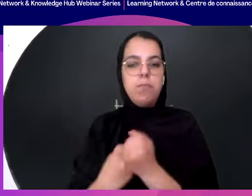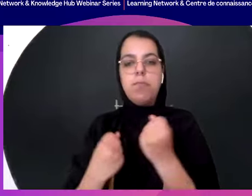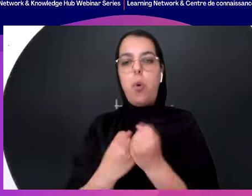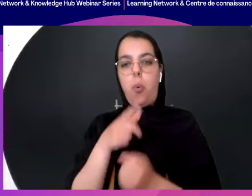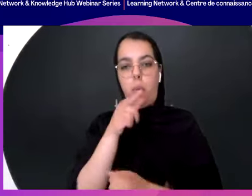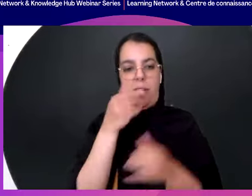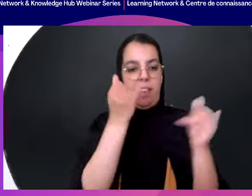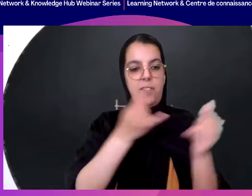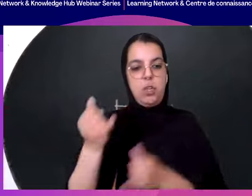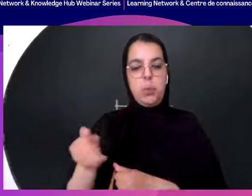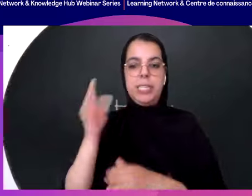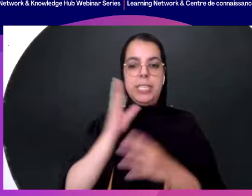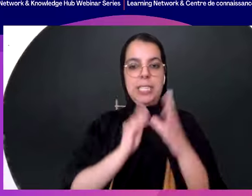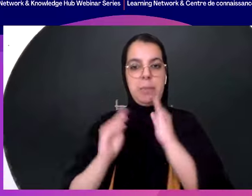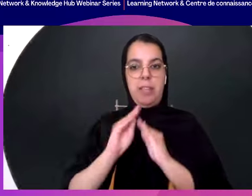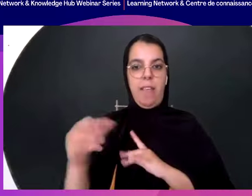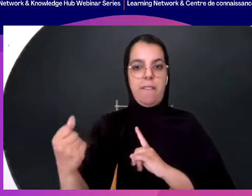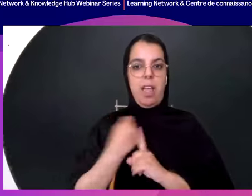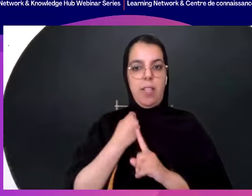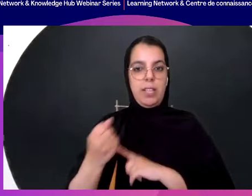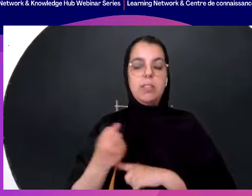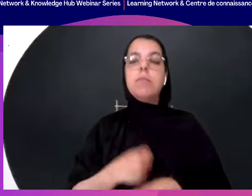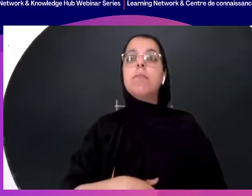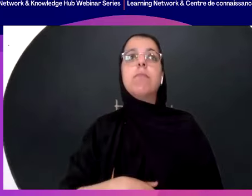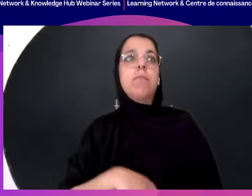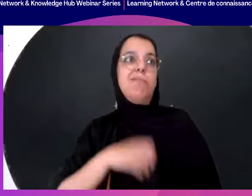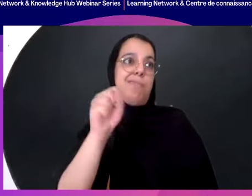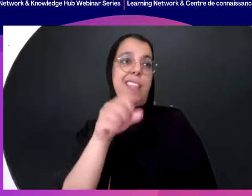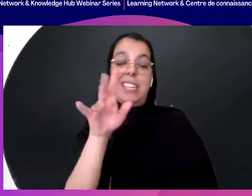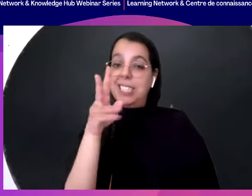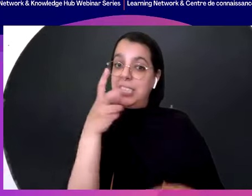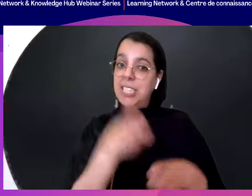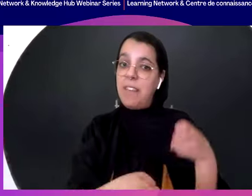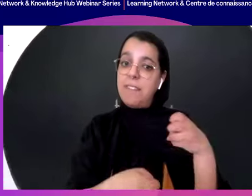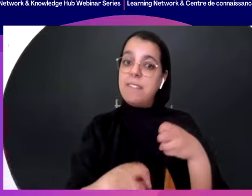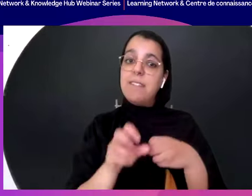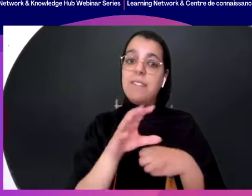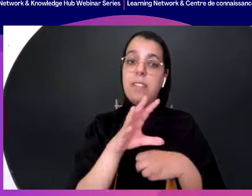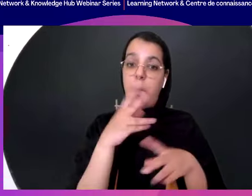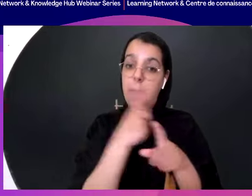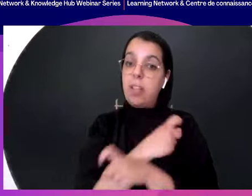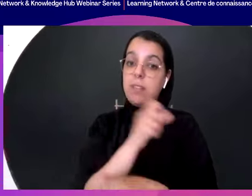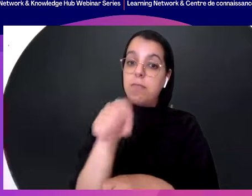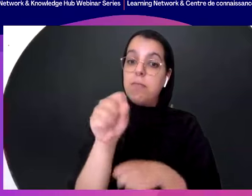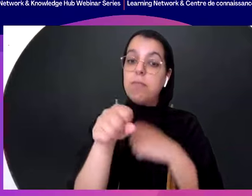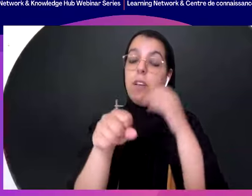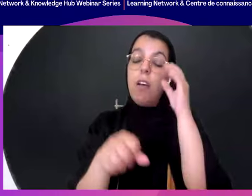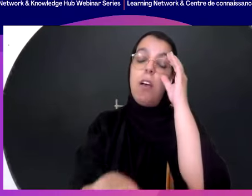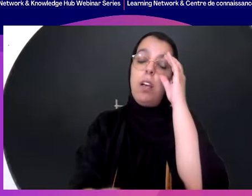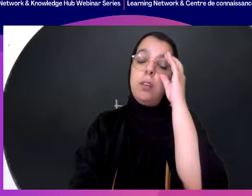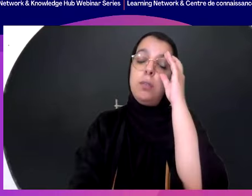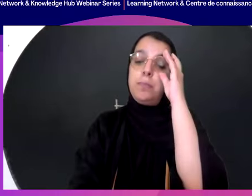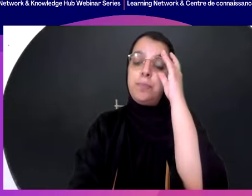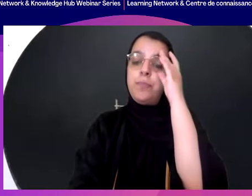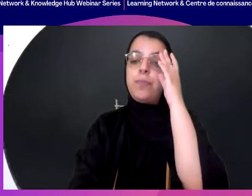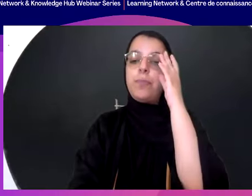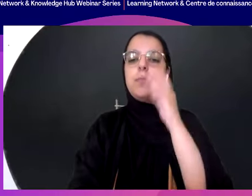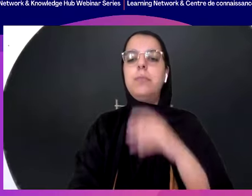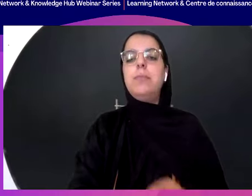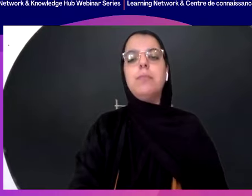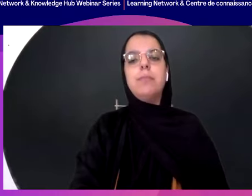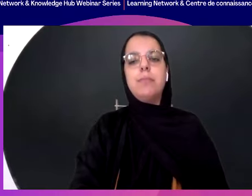Yeah, that's a complicated, it's a tough one for sure, and complicated. I think, and are you talking